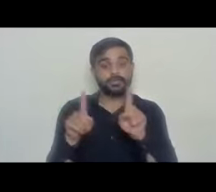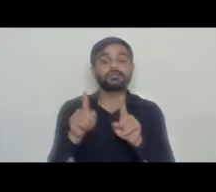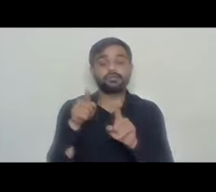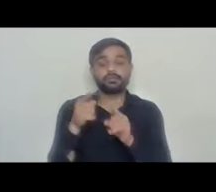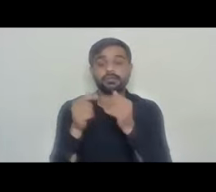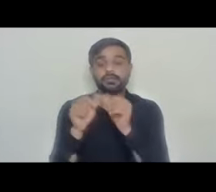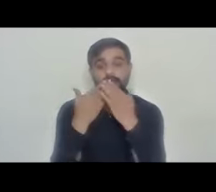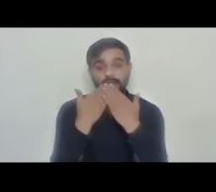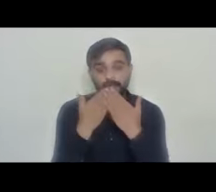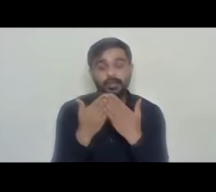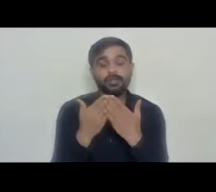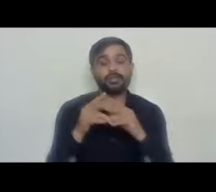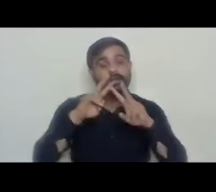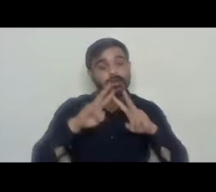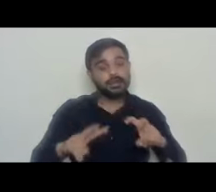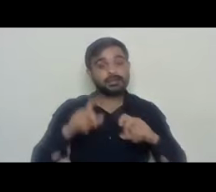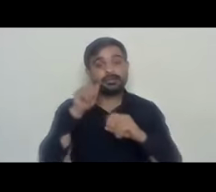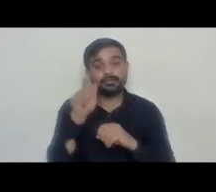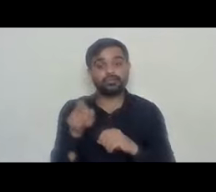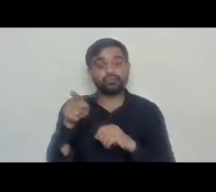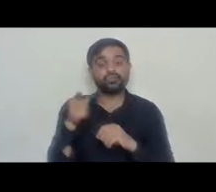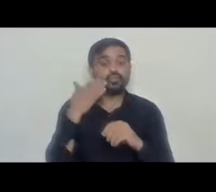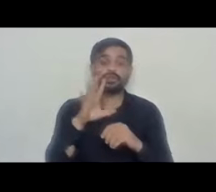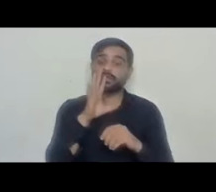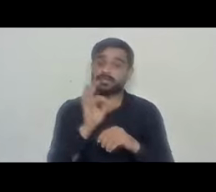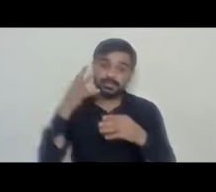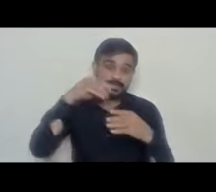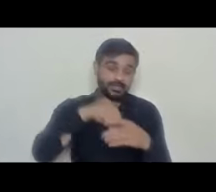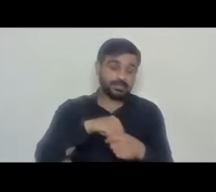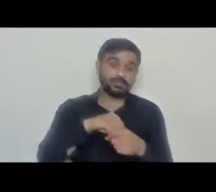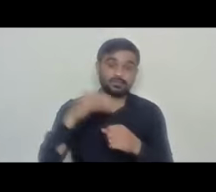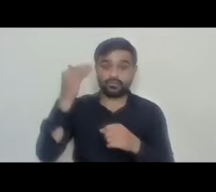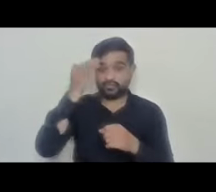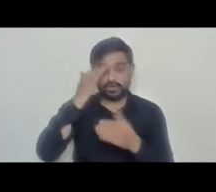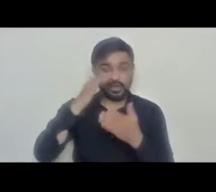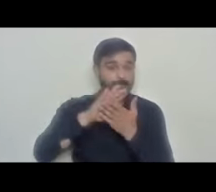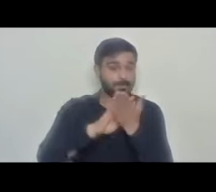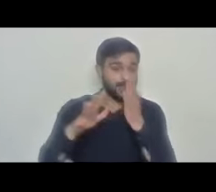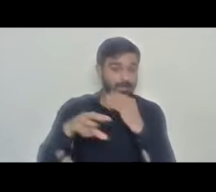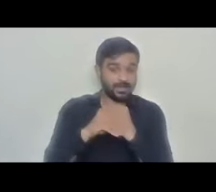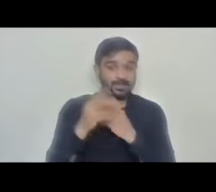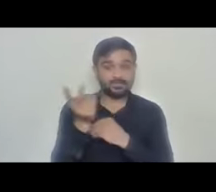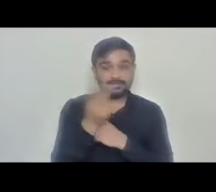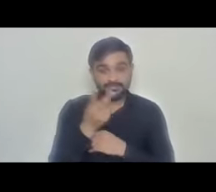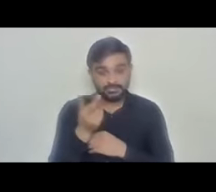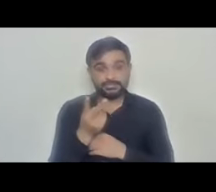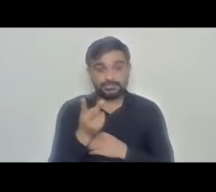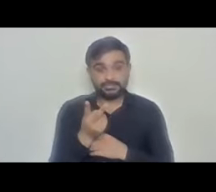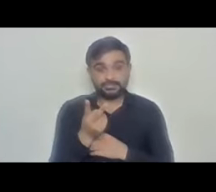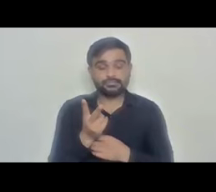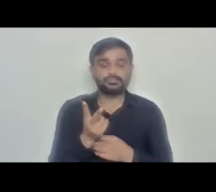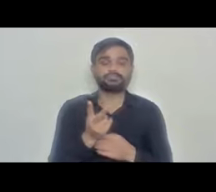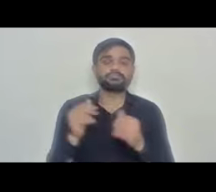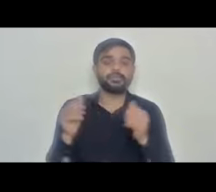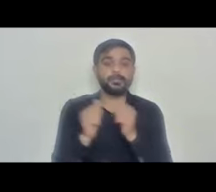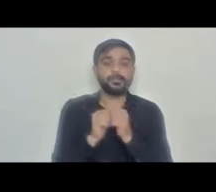an academician or as a researcher, where you are actually going to add to the knowledge base, you would go with